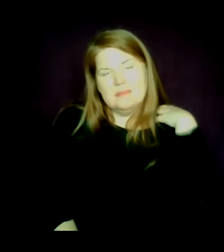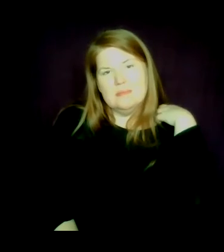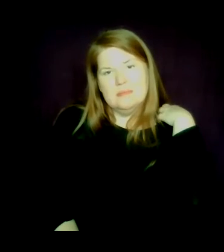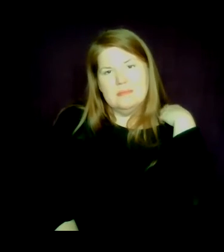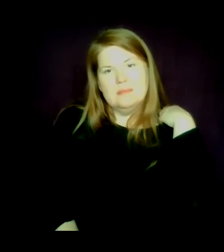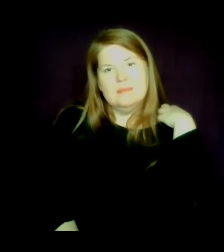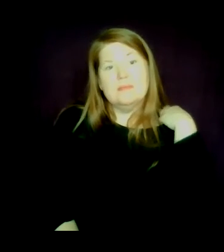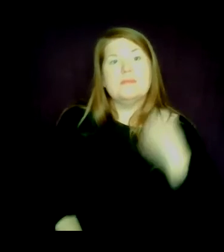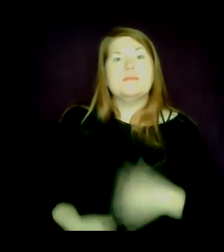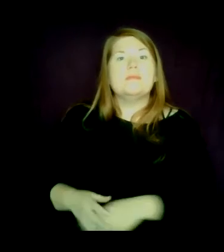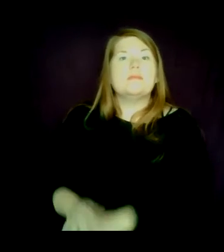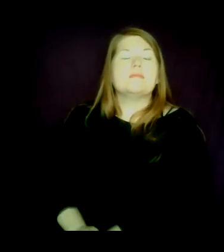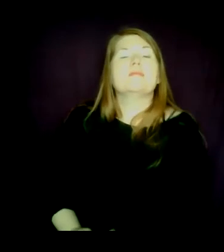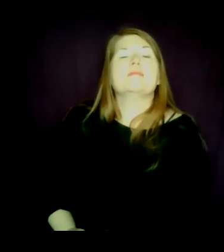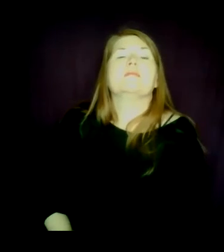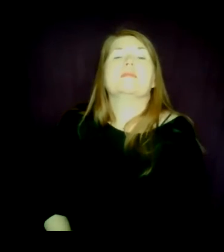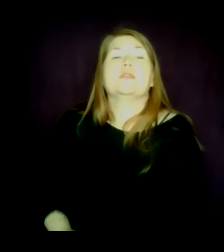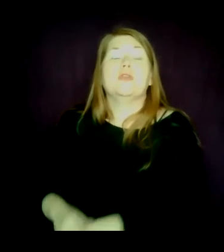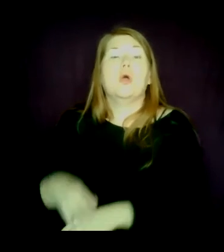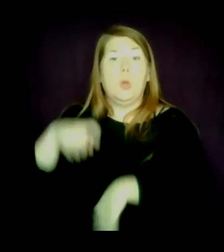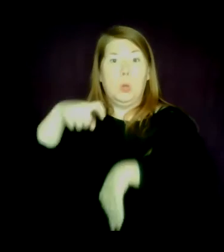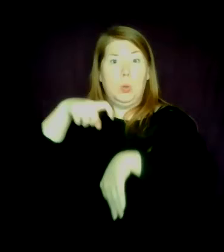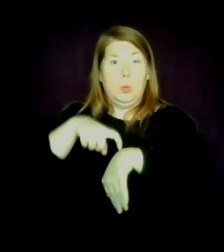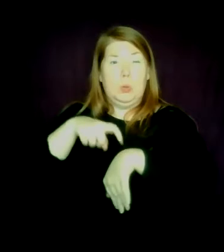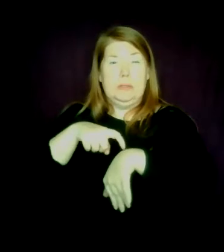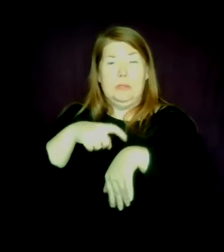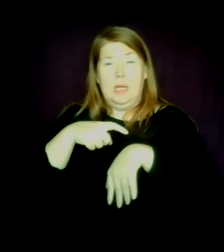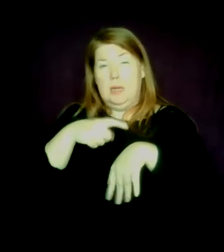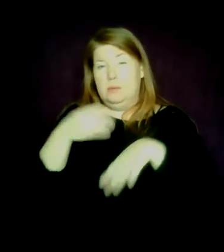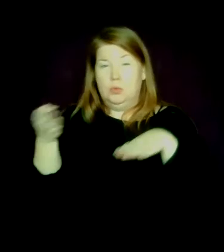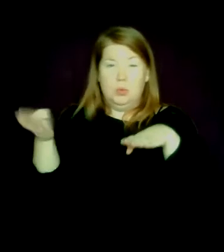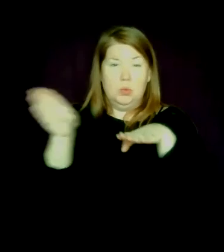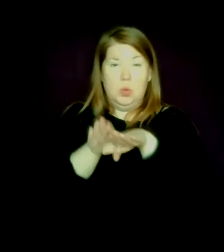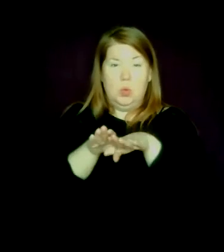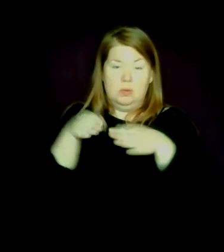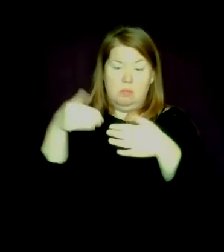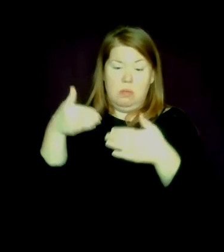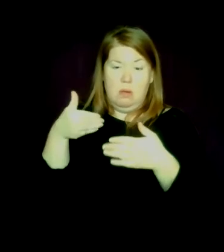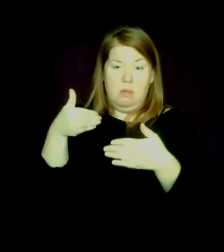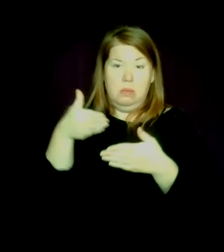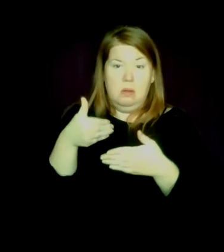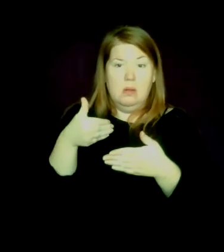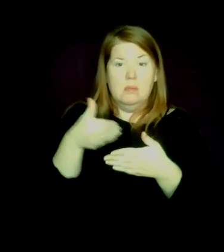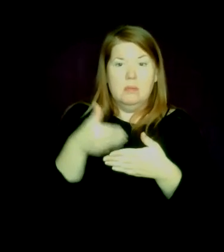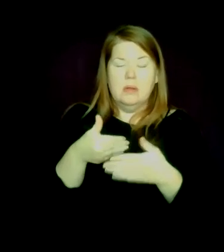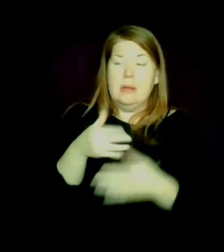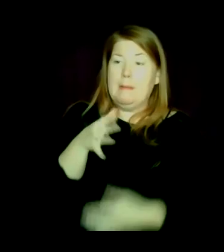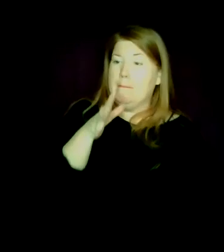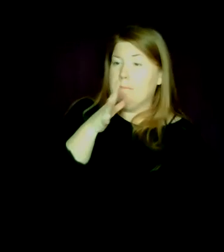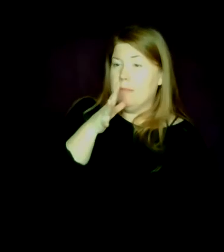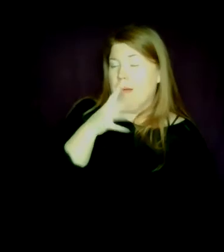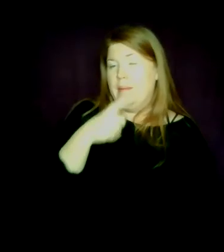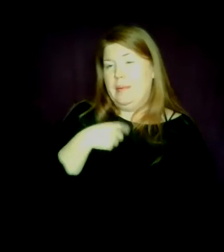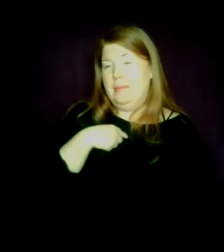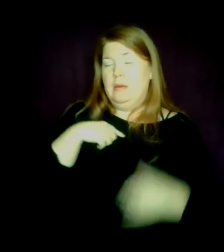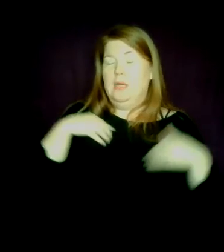By the time we're ready to close, Mama and I are exhausted. Exhausted is another word for tired from being on our